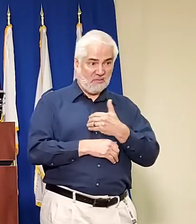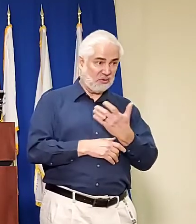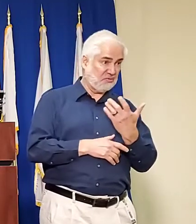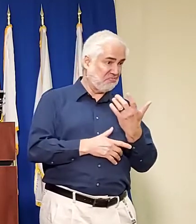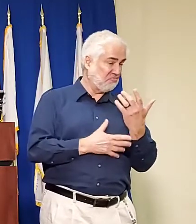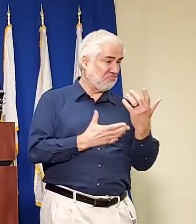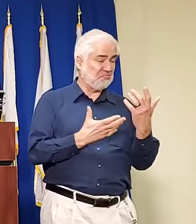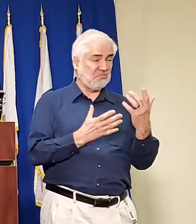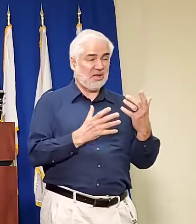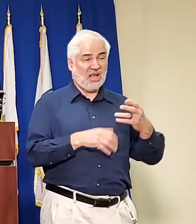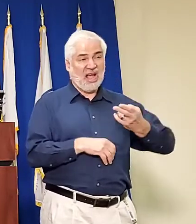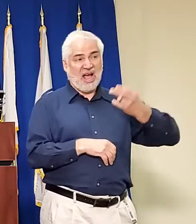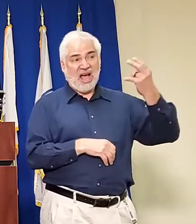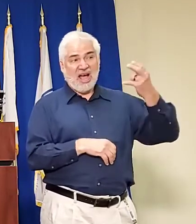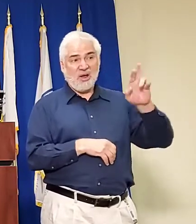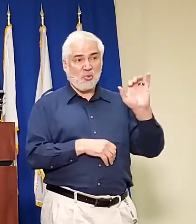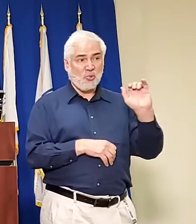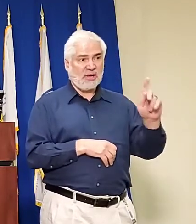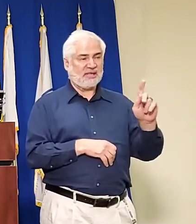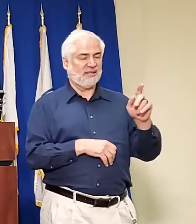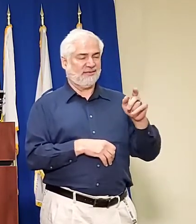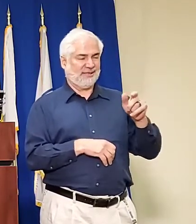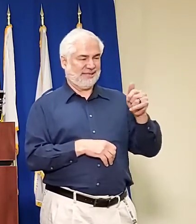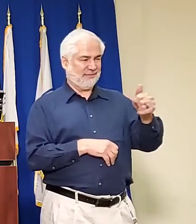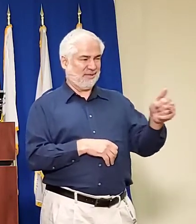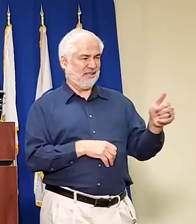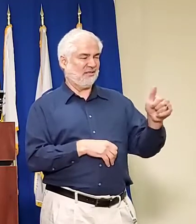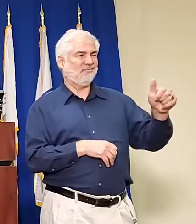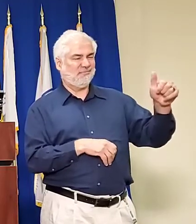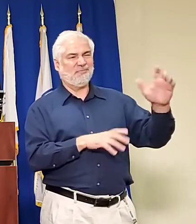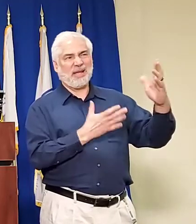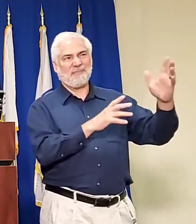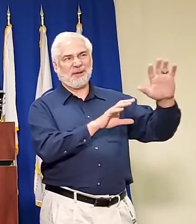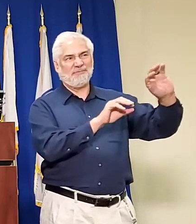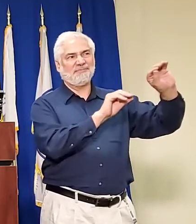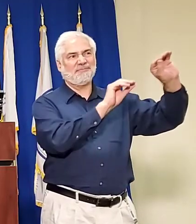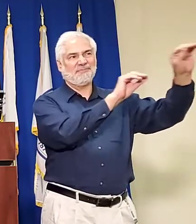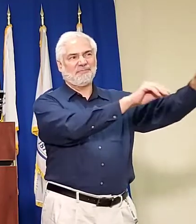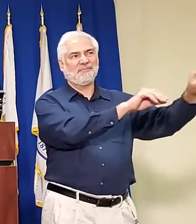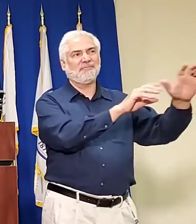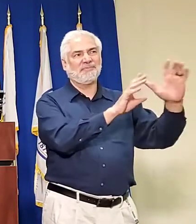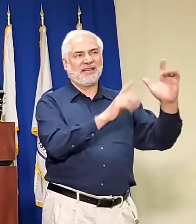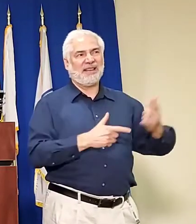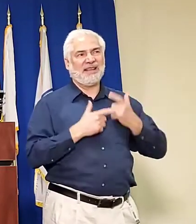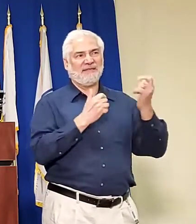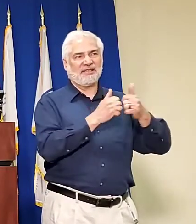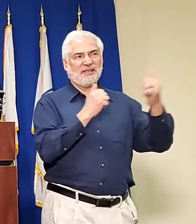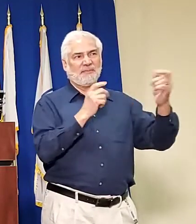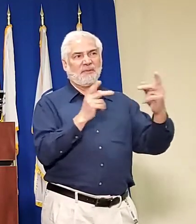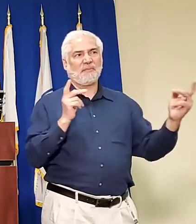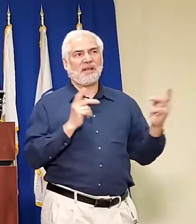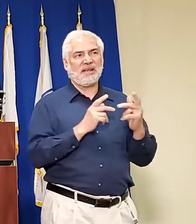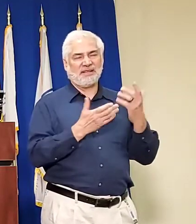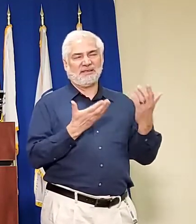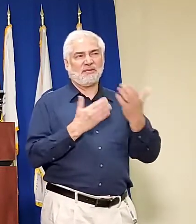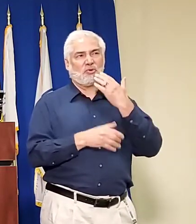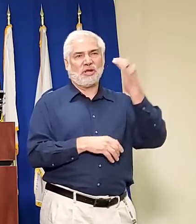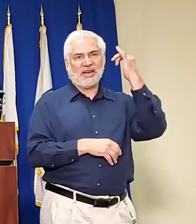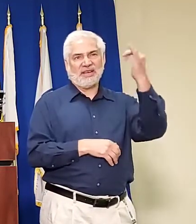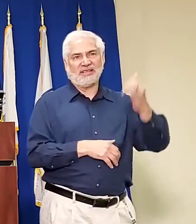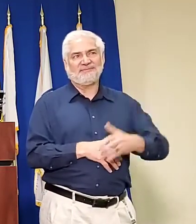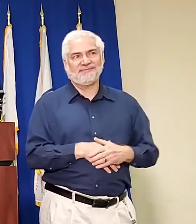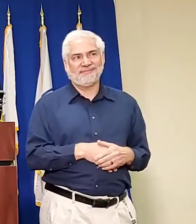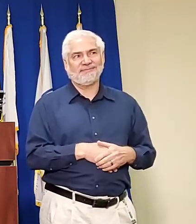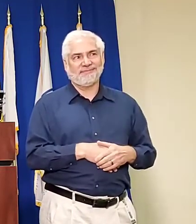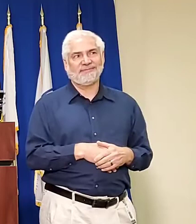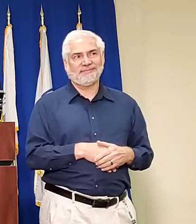at risk, you may opt for those family members to be elsewhere and to stay elsewhere during that quarantine period.